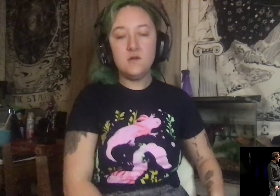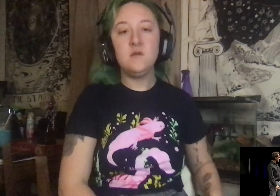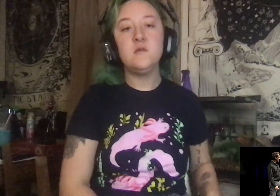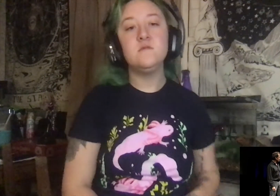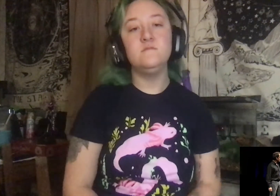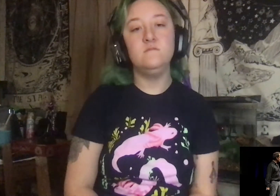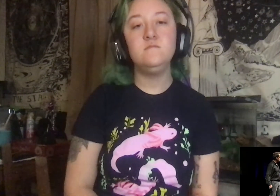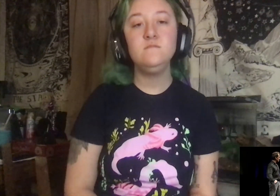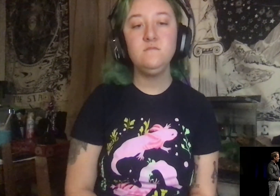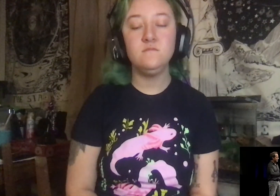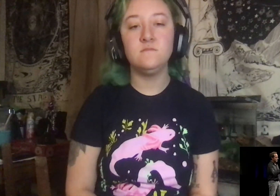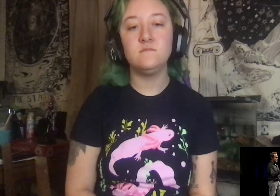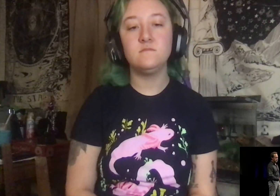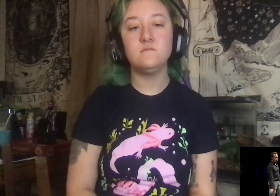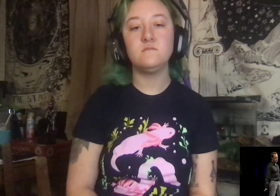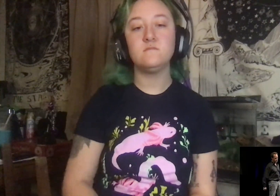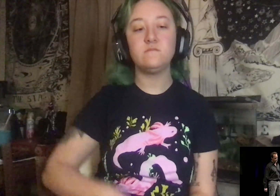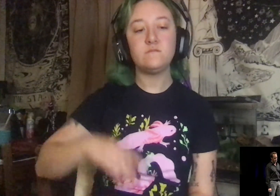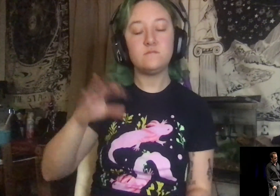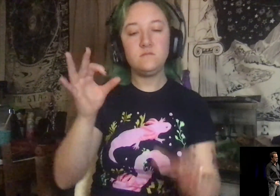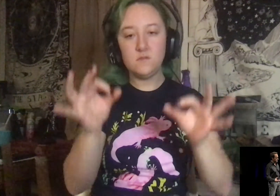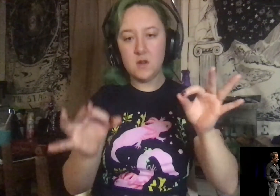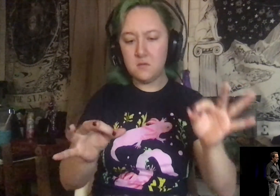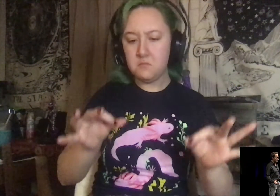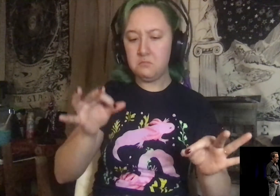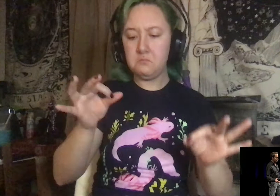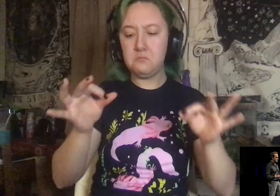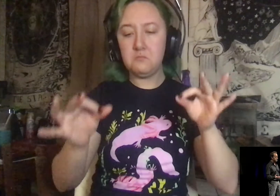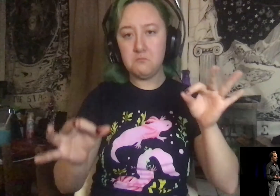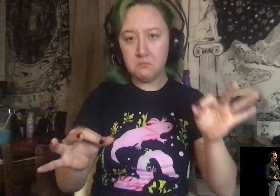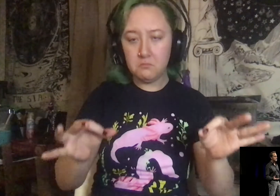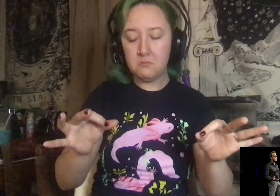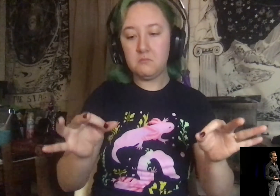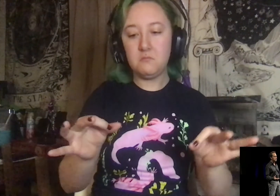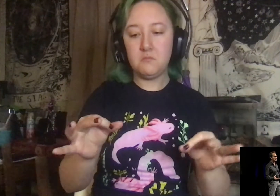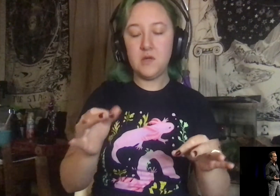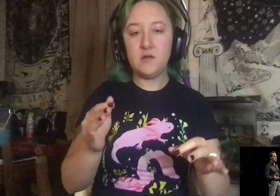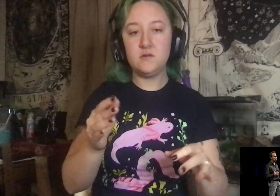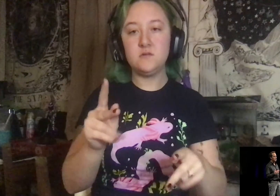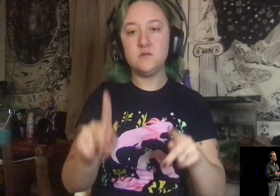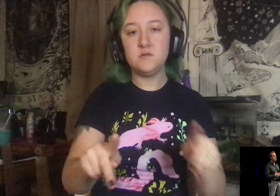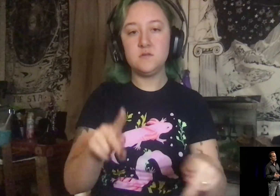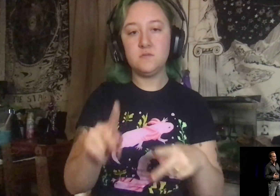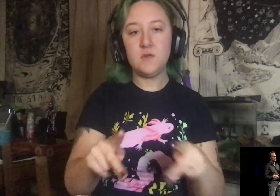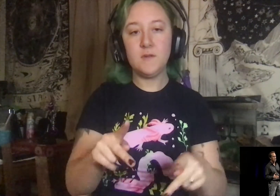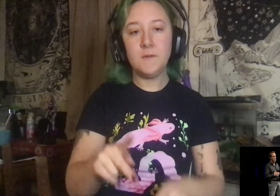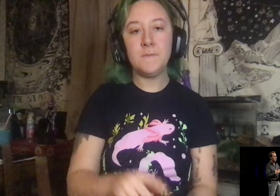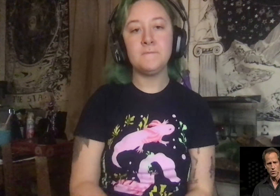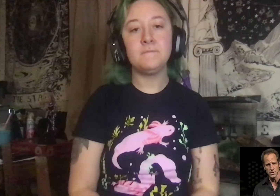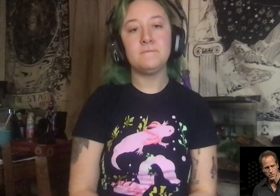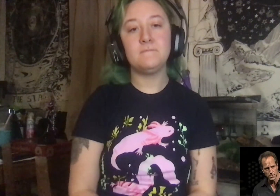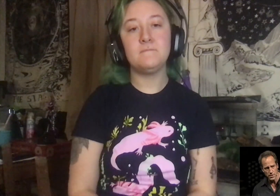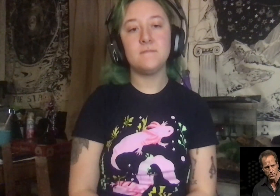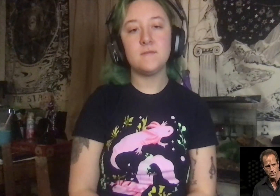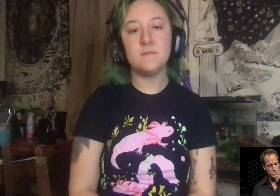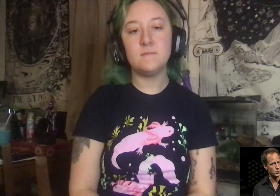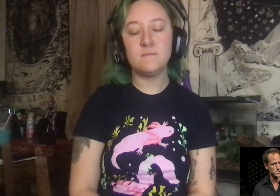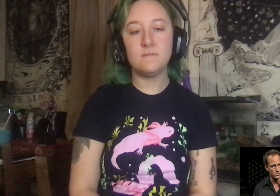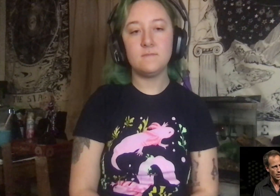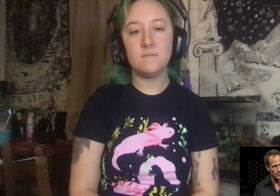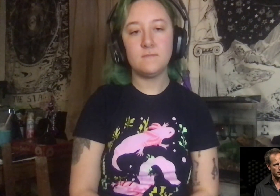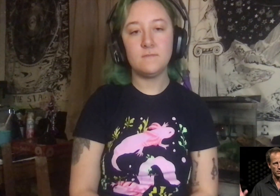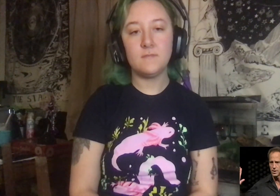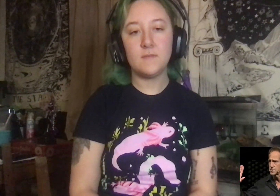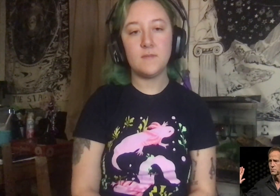look for the union label and all that happy worker crap. I'm just telling you that these are balanced people who do unthinkable work. Roadkill picker-uppers